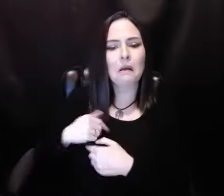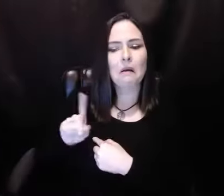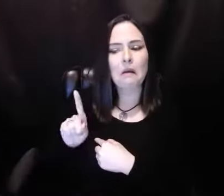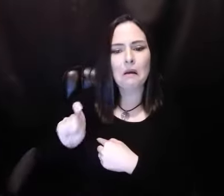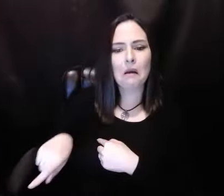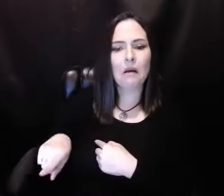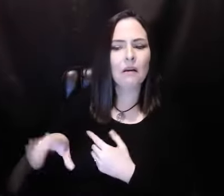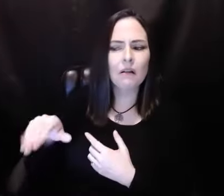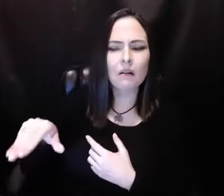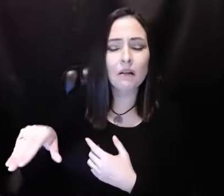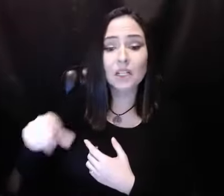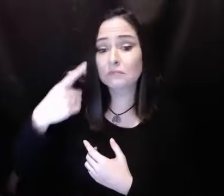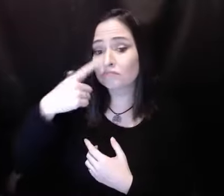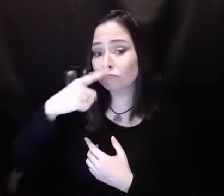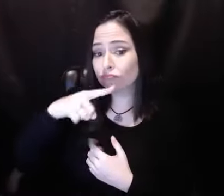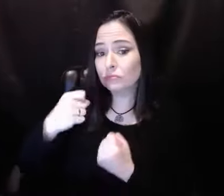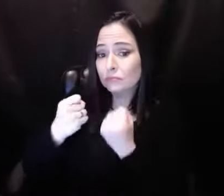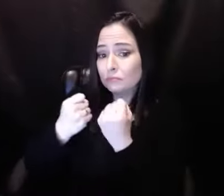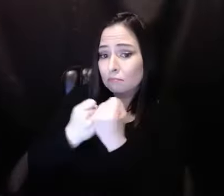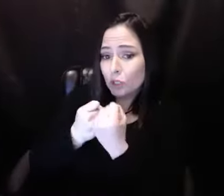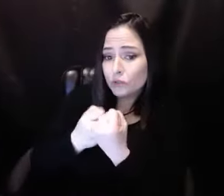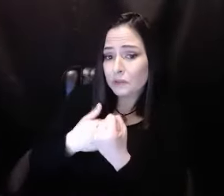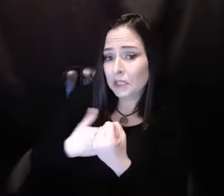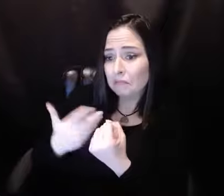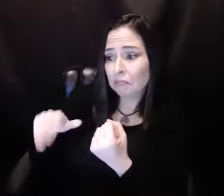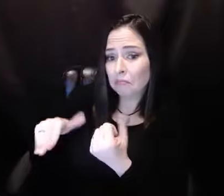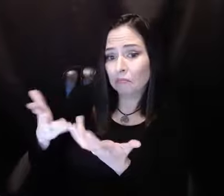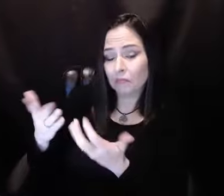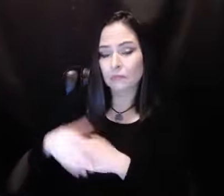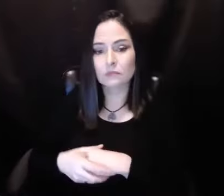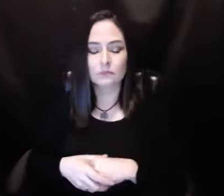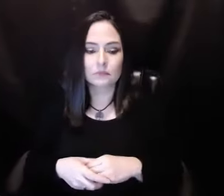somebody, maybe I could ask her to be my sponsor.